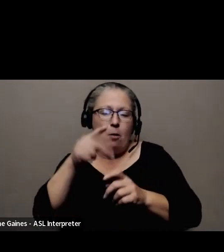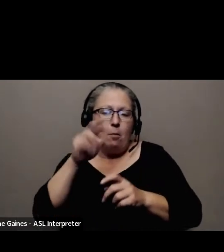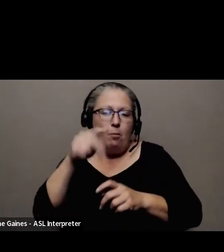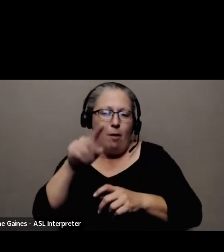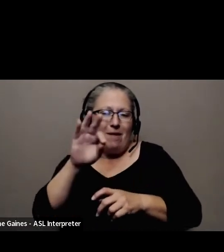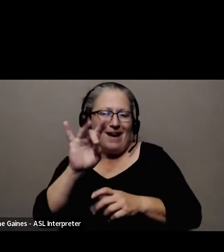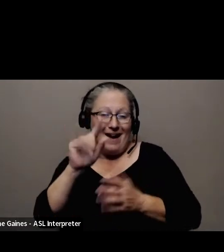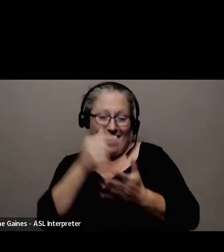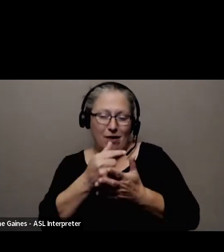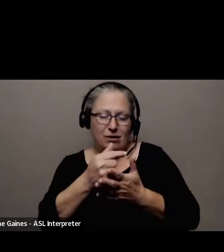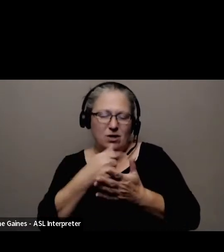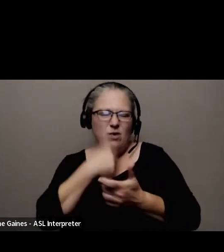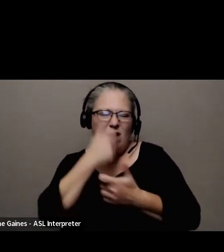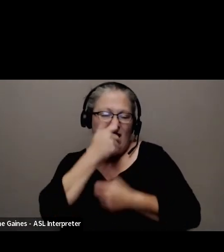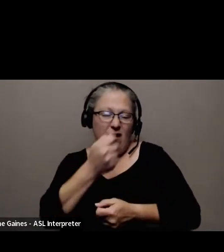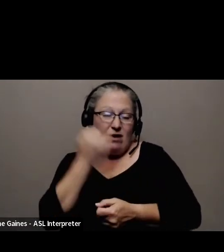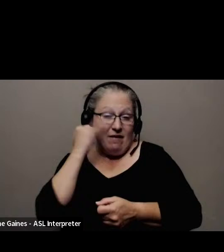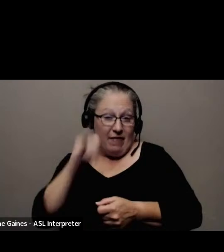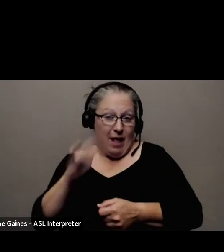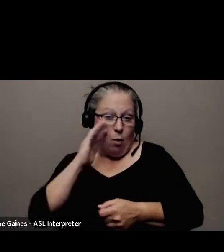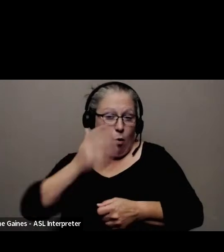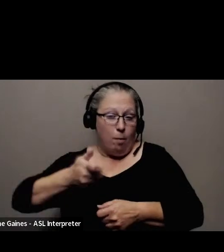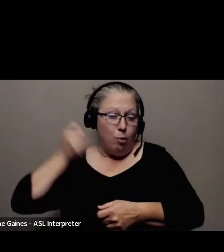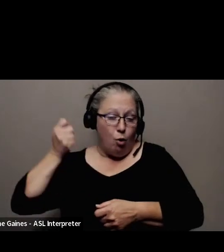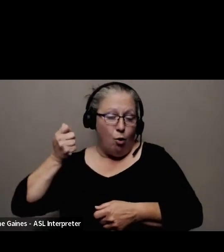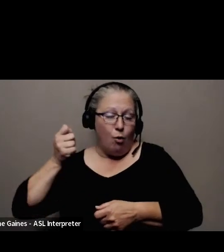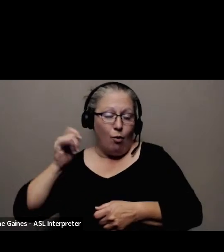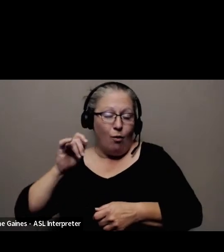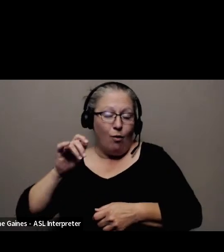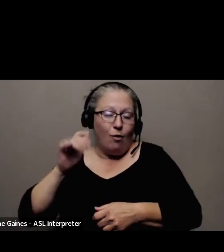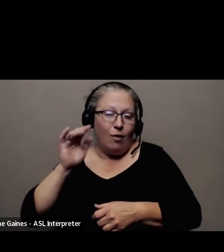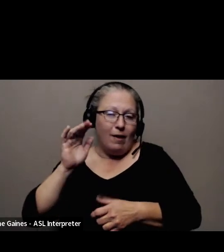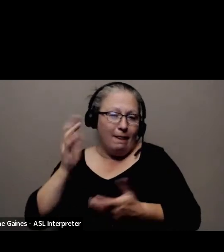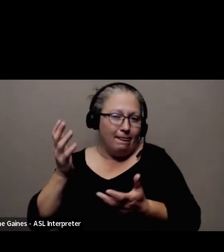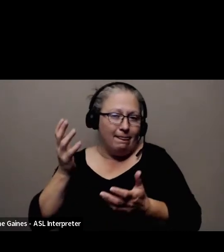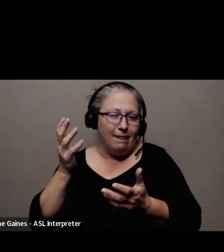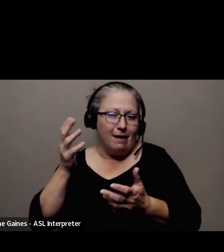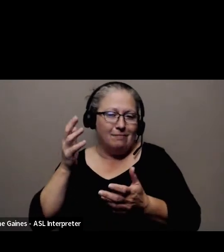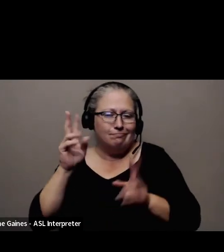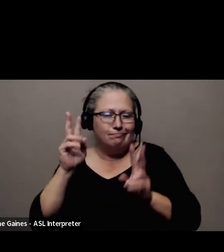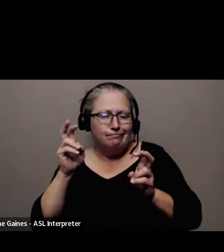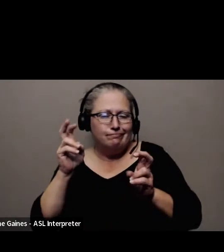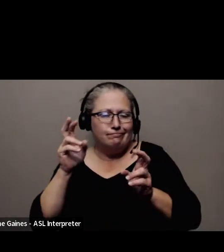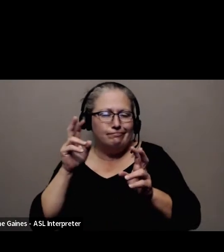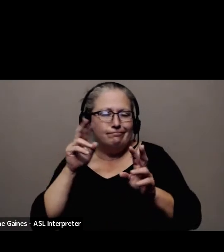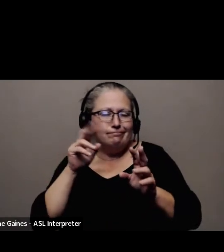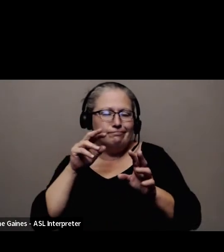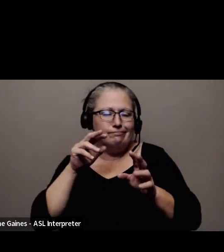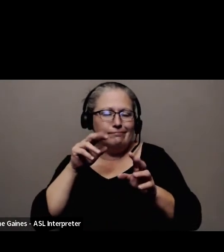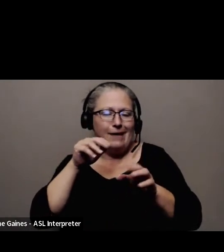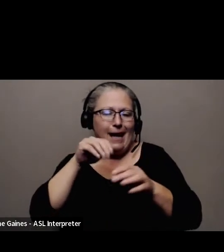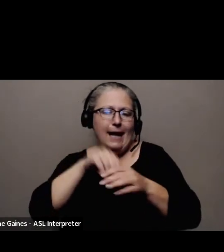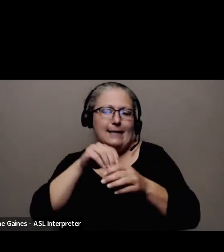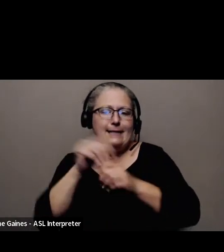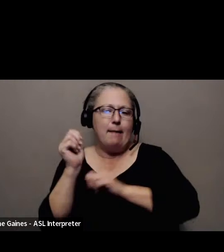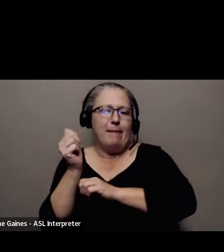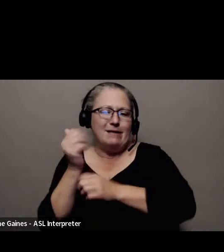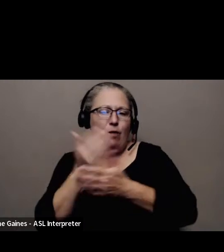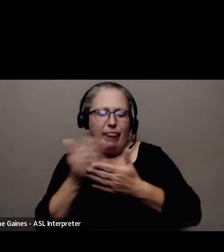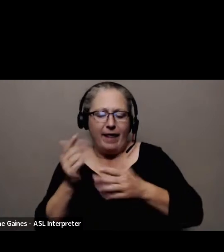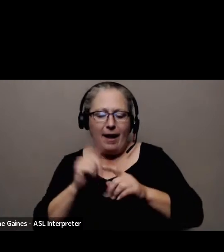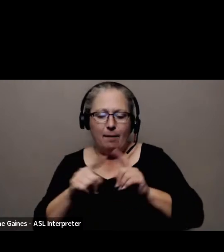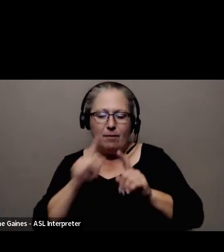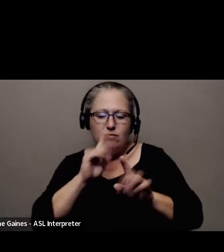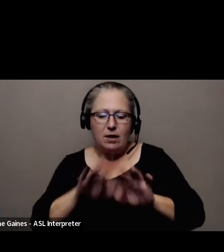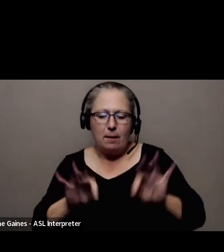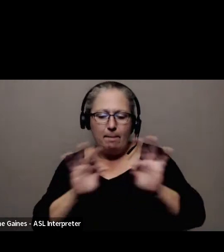we're very interested to see if that gets pulled out. That's a very kind of inside baseball thing, but it's very important.